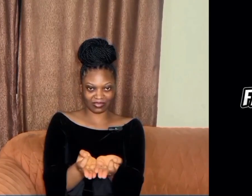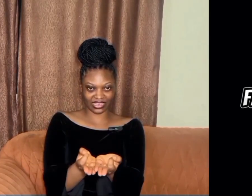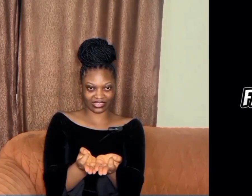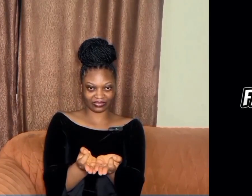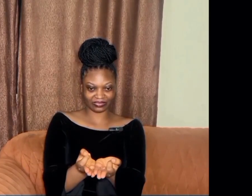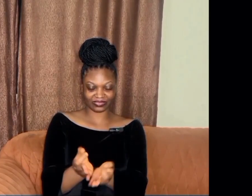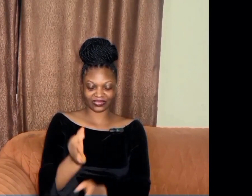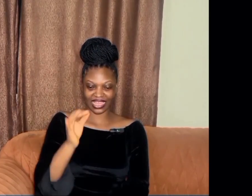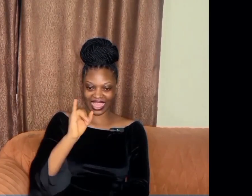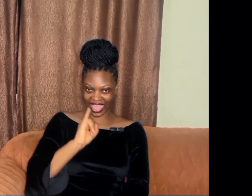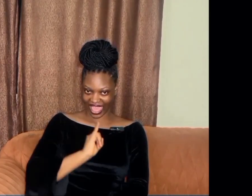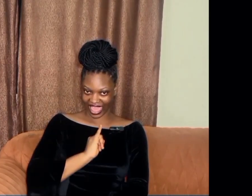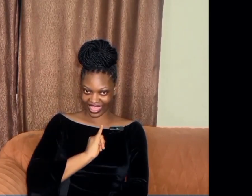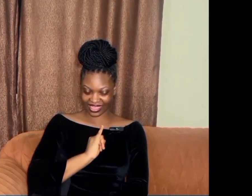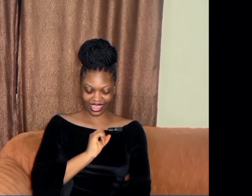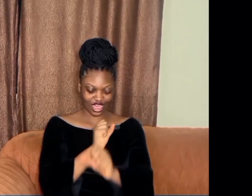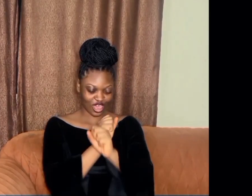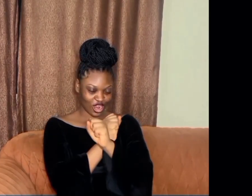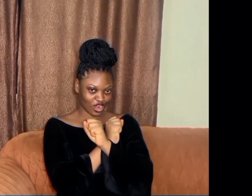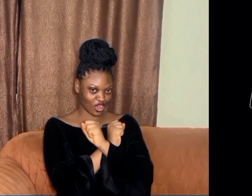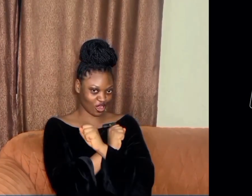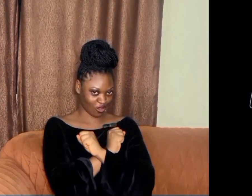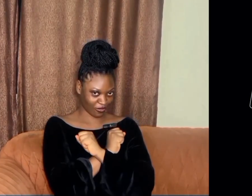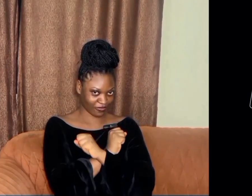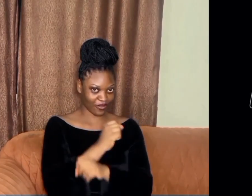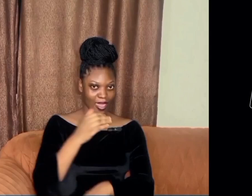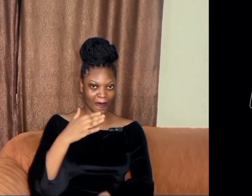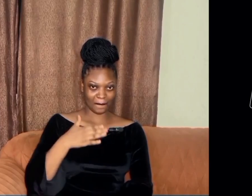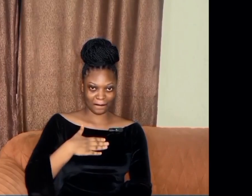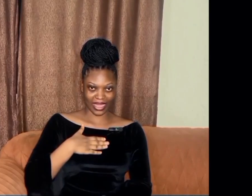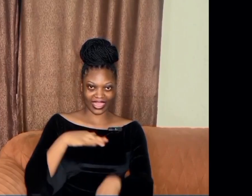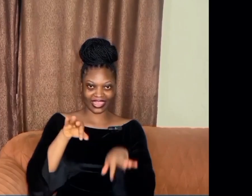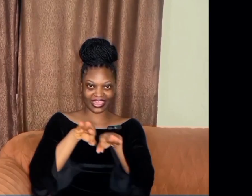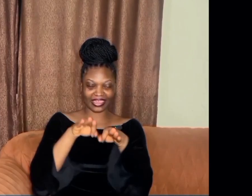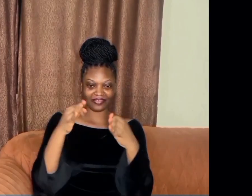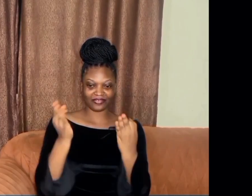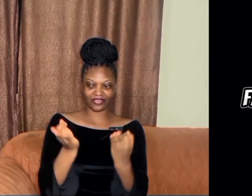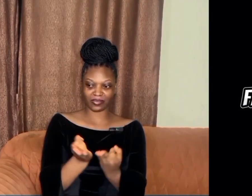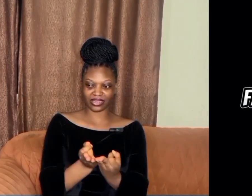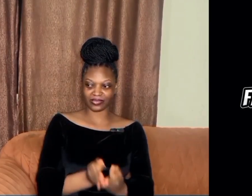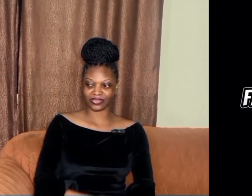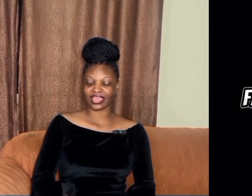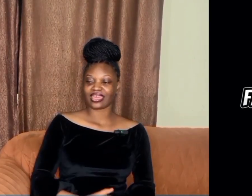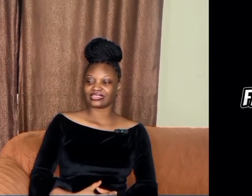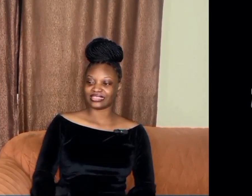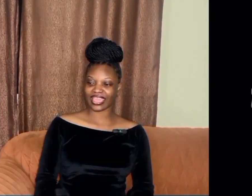family. I love my family. They